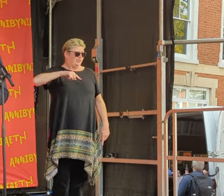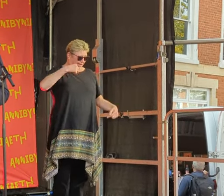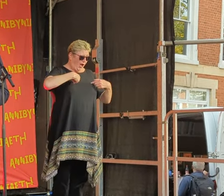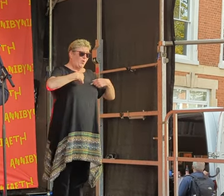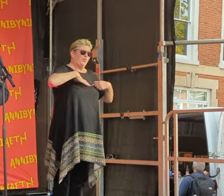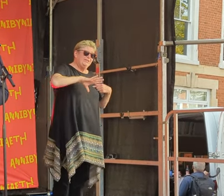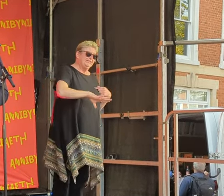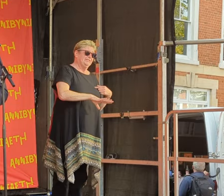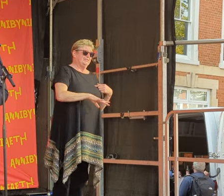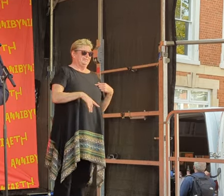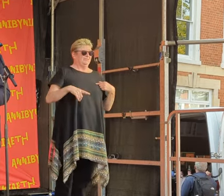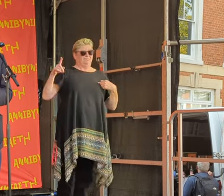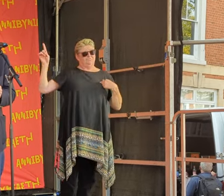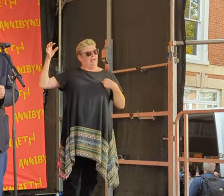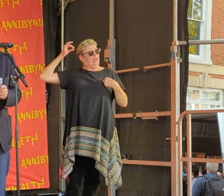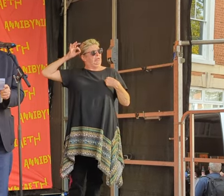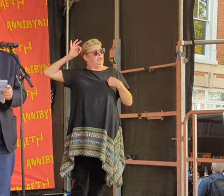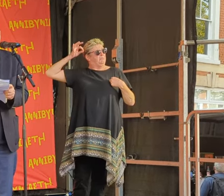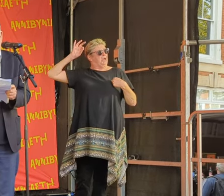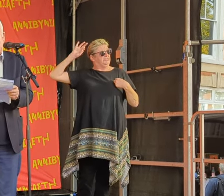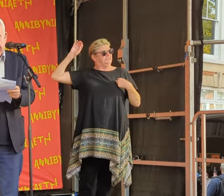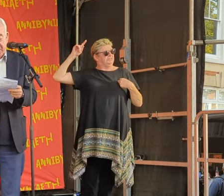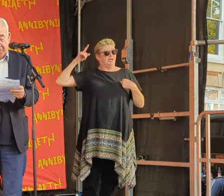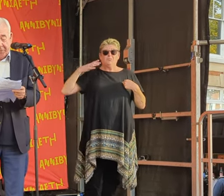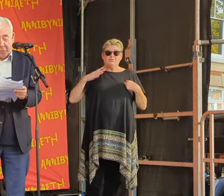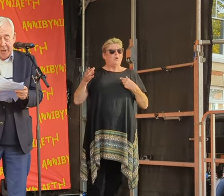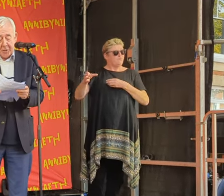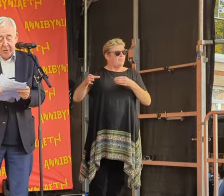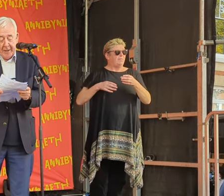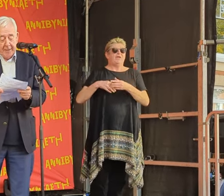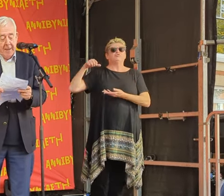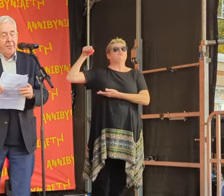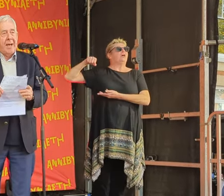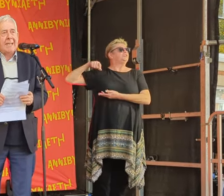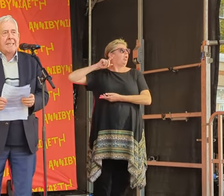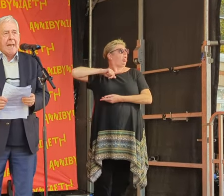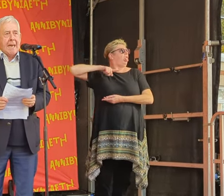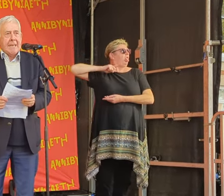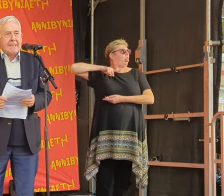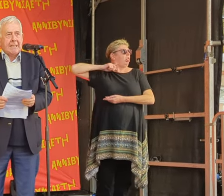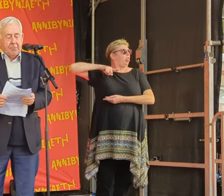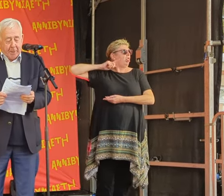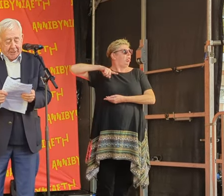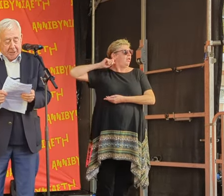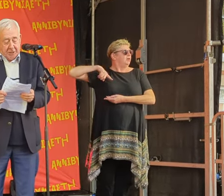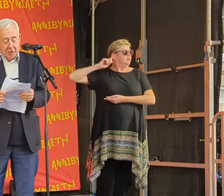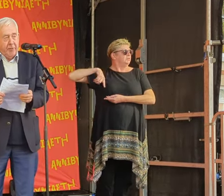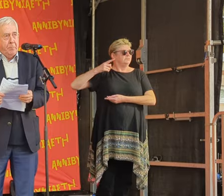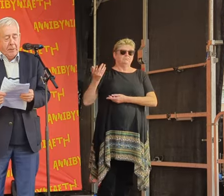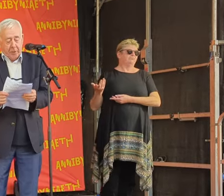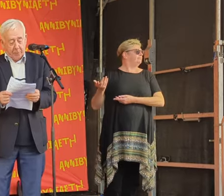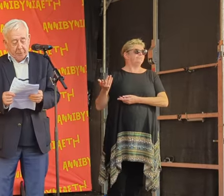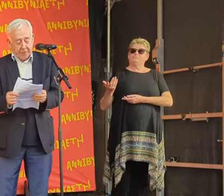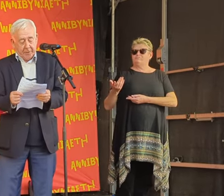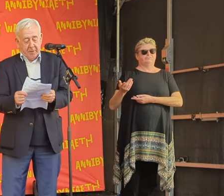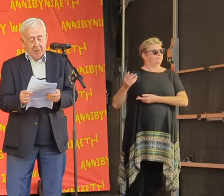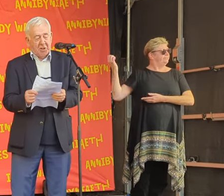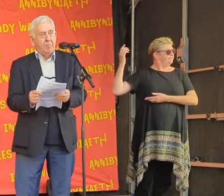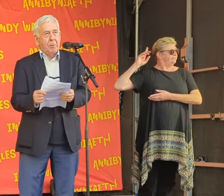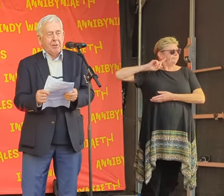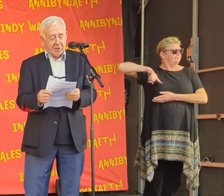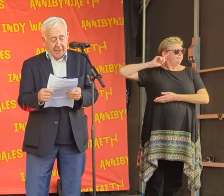needs. Parliamentary committees have urged its replacement, but the Treasury, that last bastion of Imperial